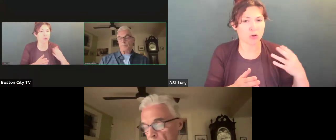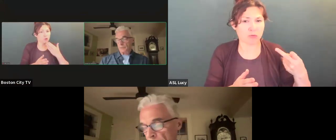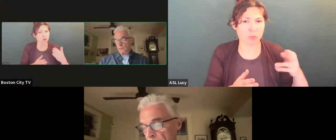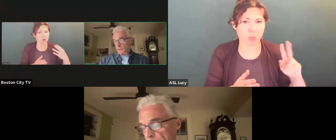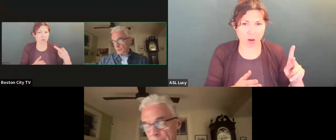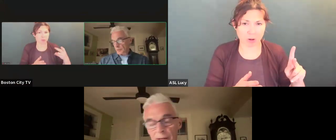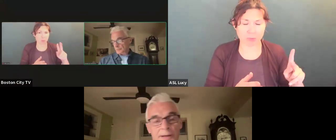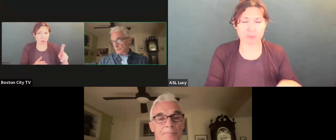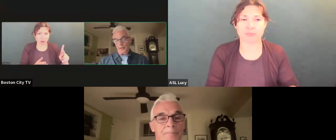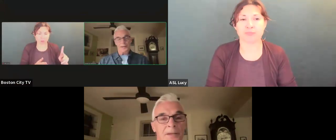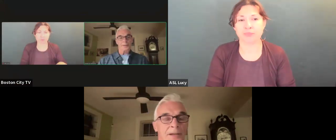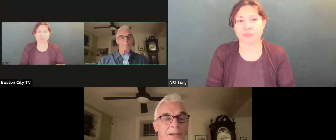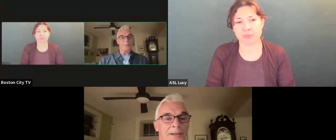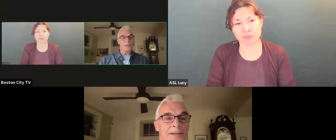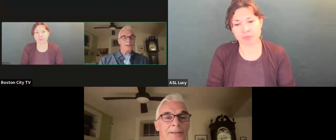The children,